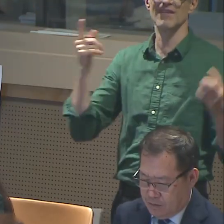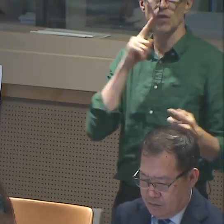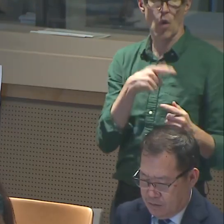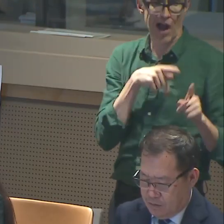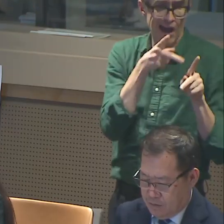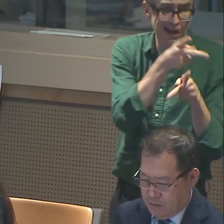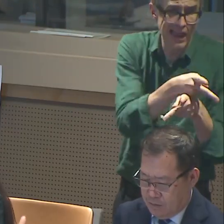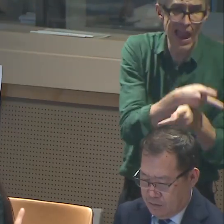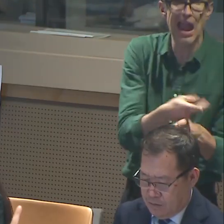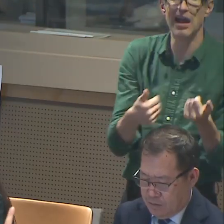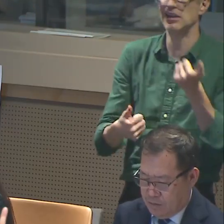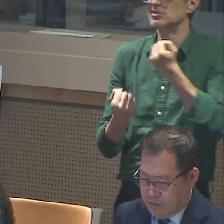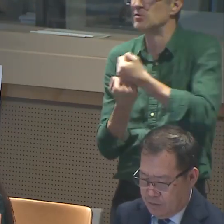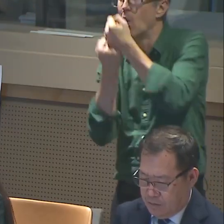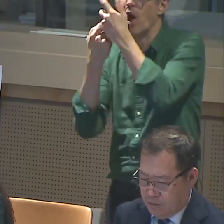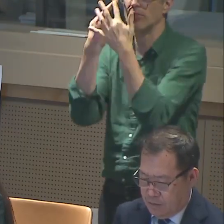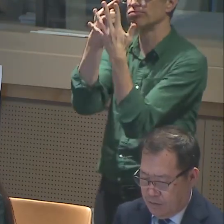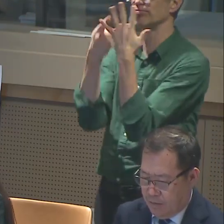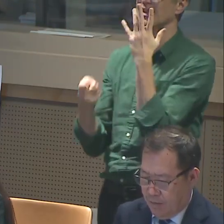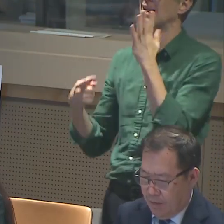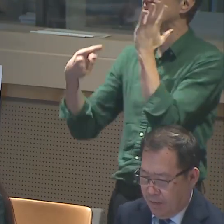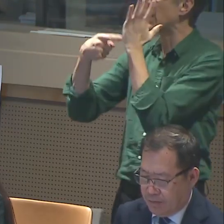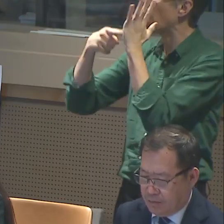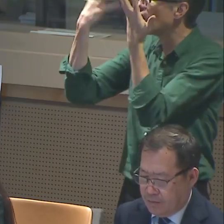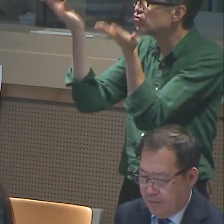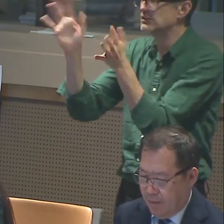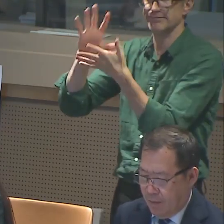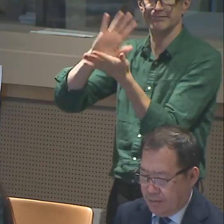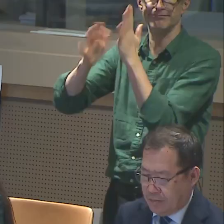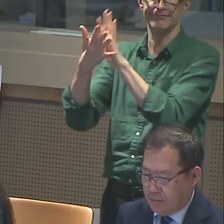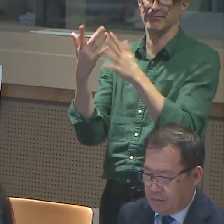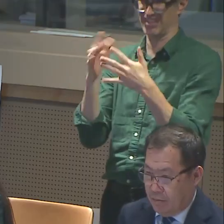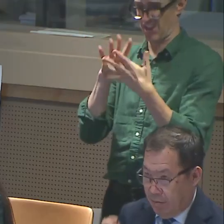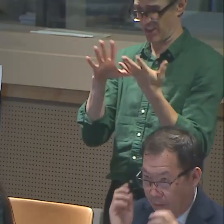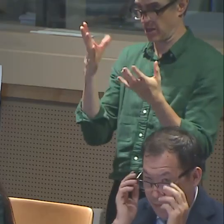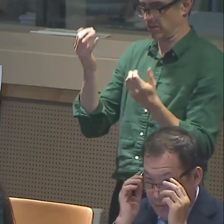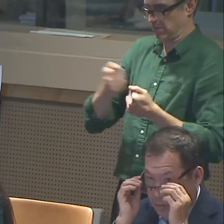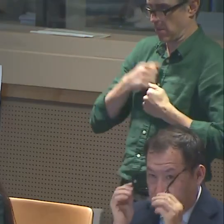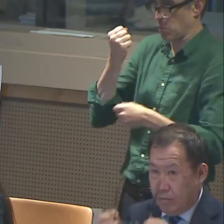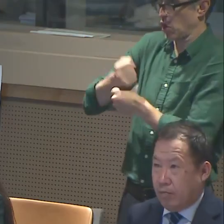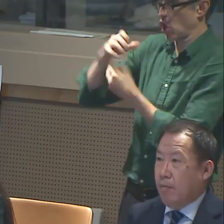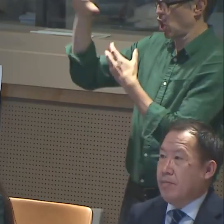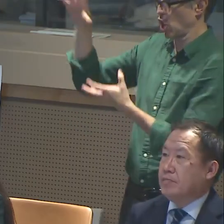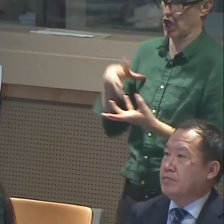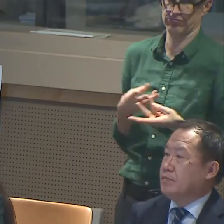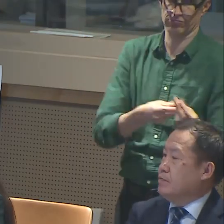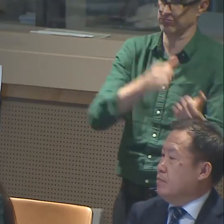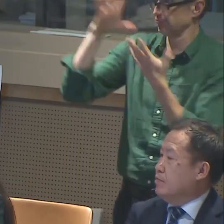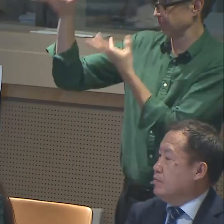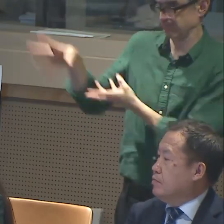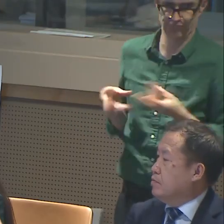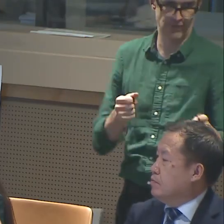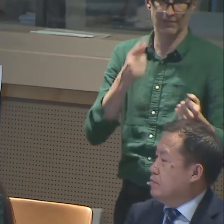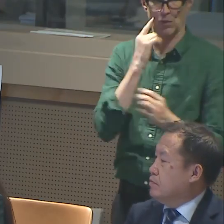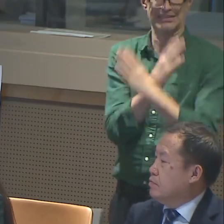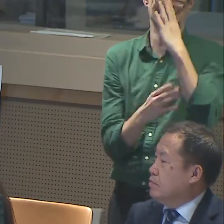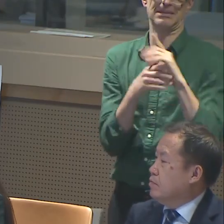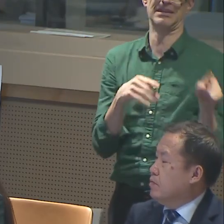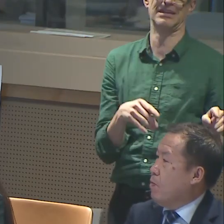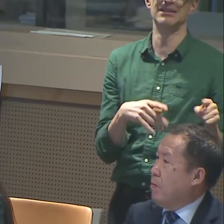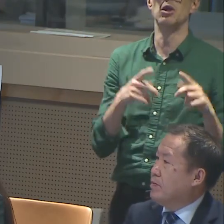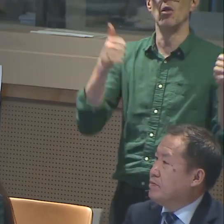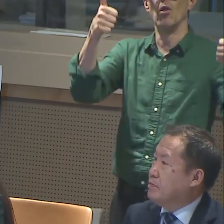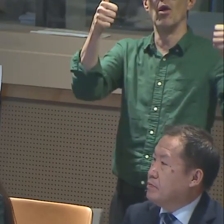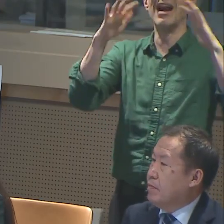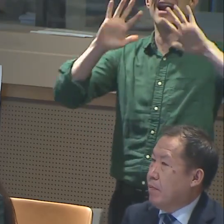transport. These out-of-pocket expenses can significantly reduce living standards. So therefore, understanding these costs